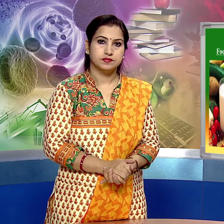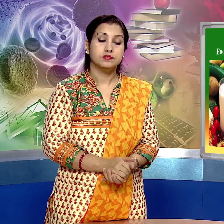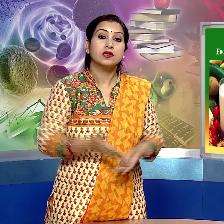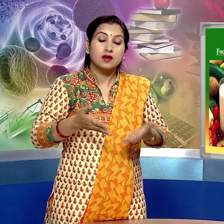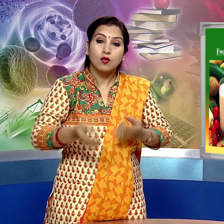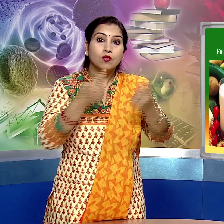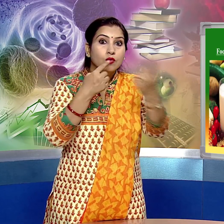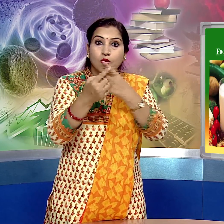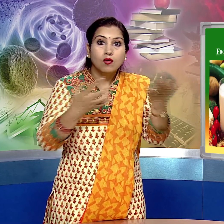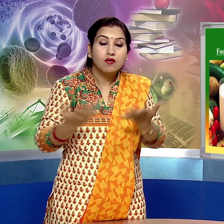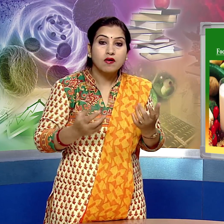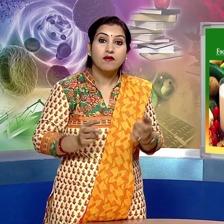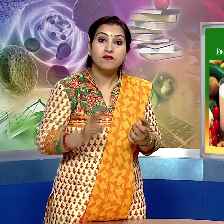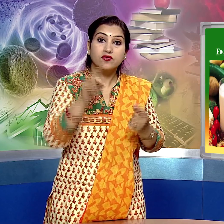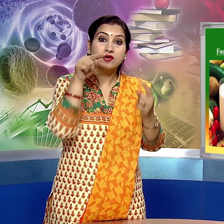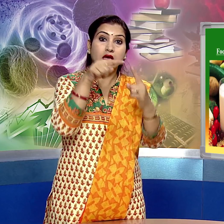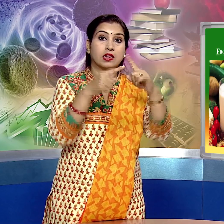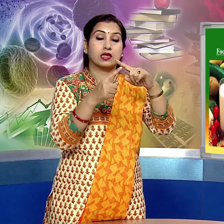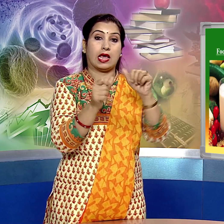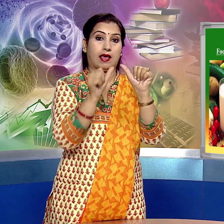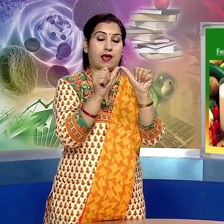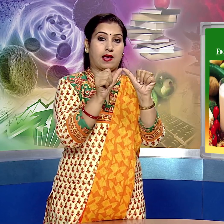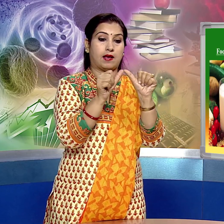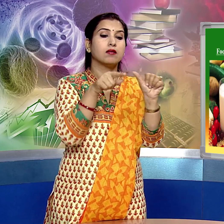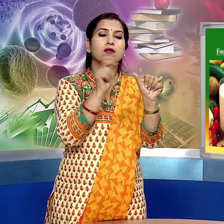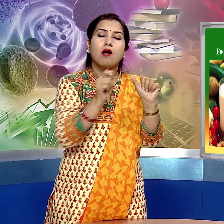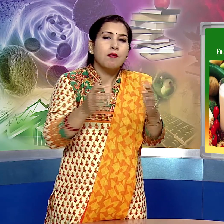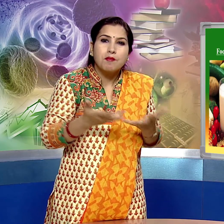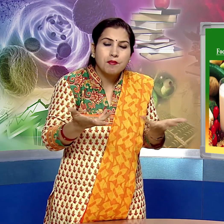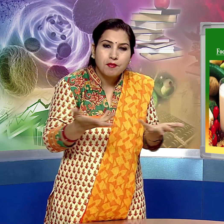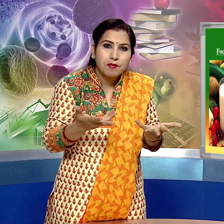We will now discuss about vitamin A, the functions of vitamin A.